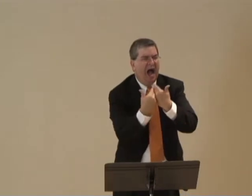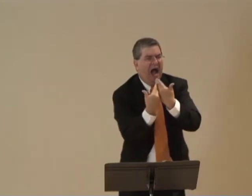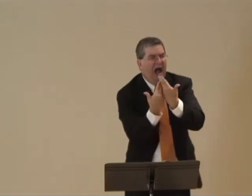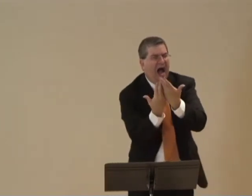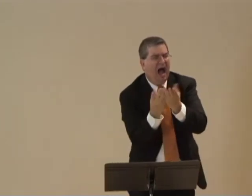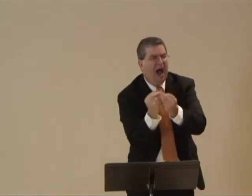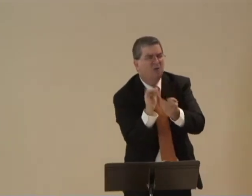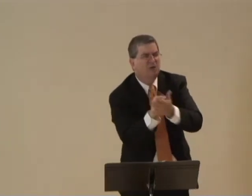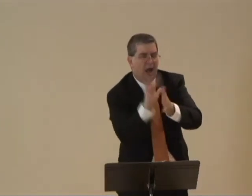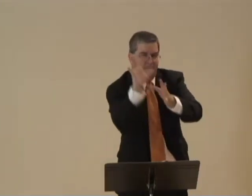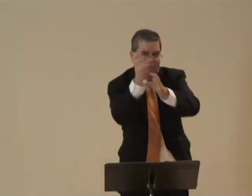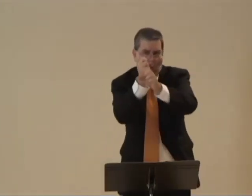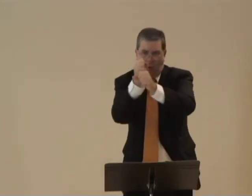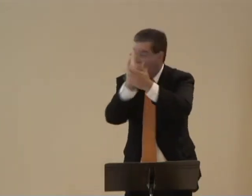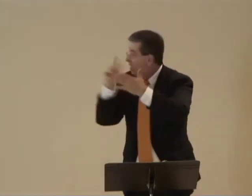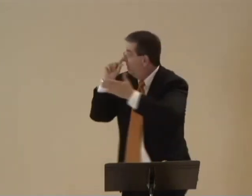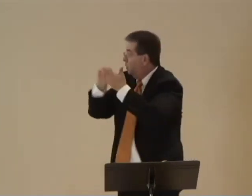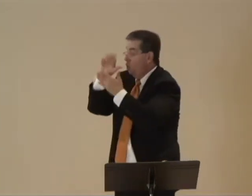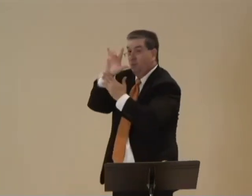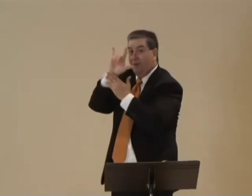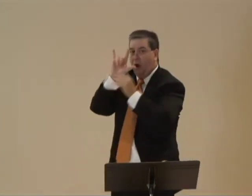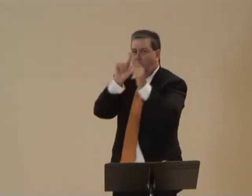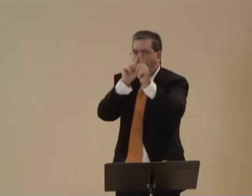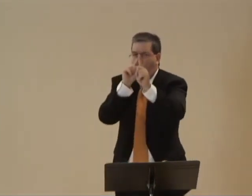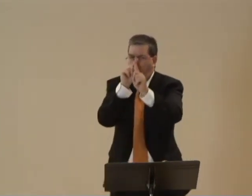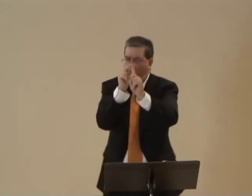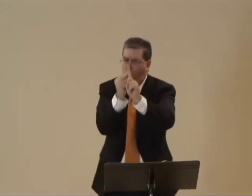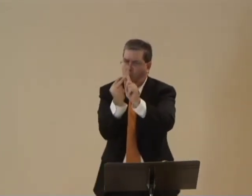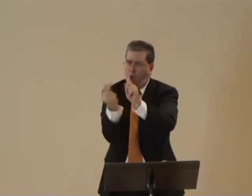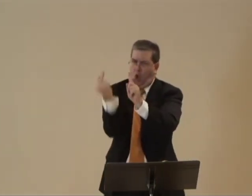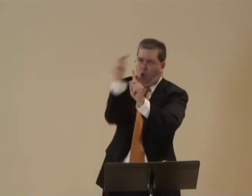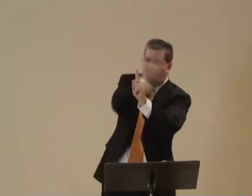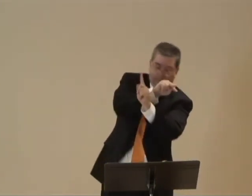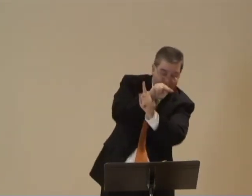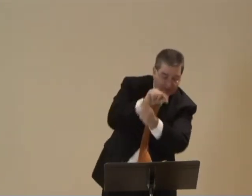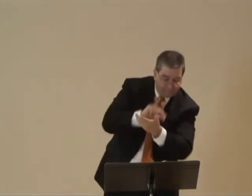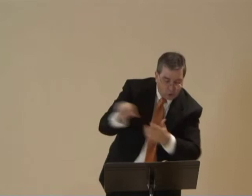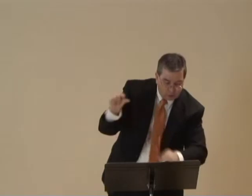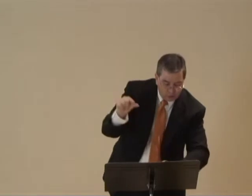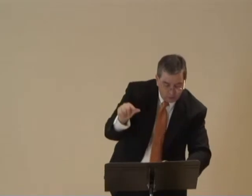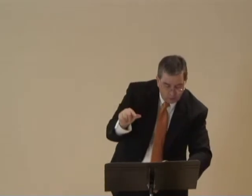Hold on to that.